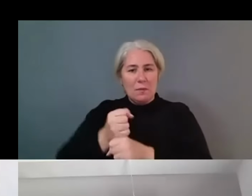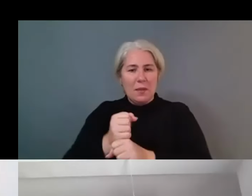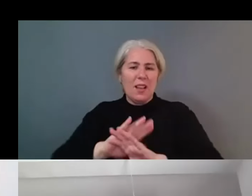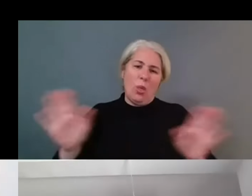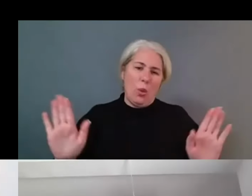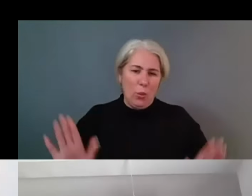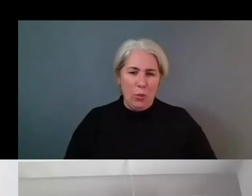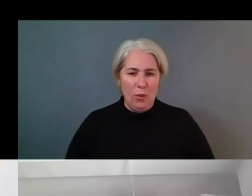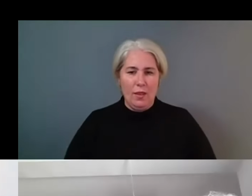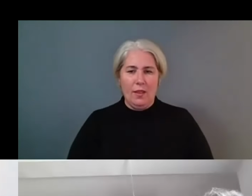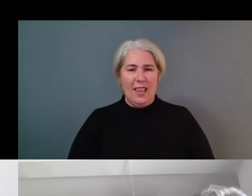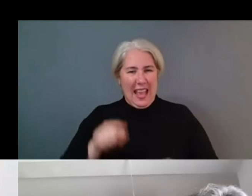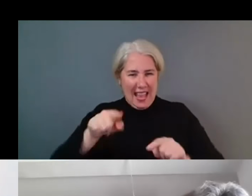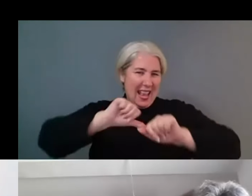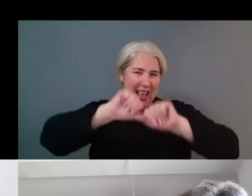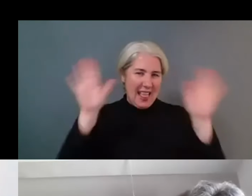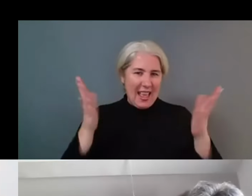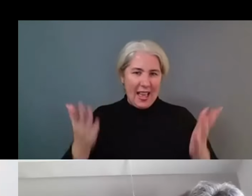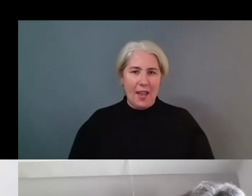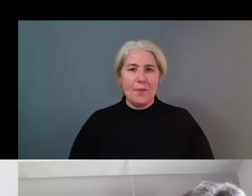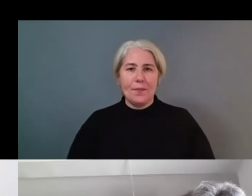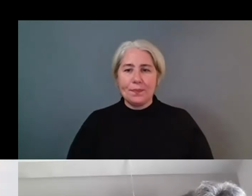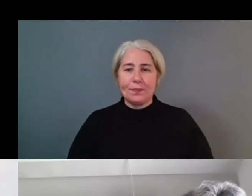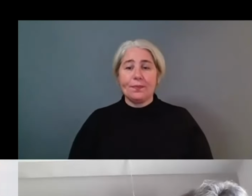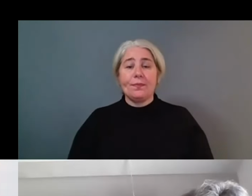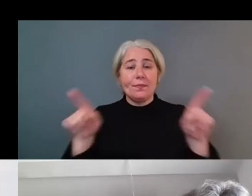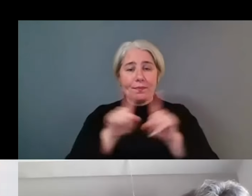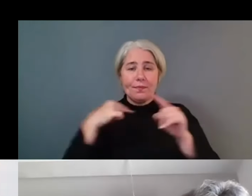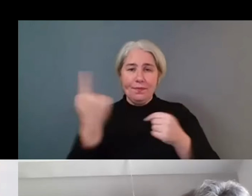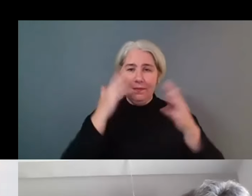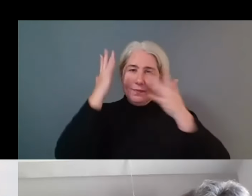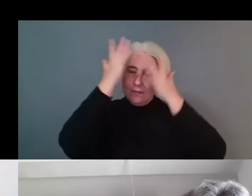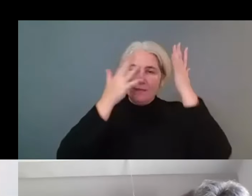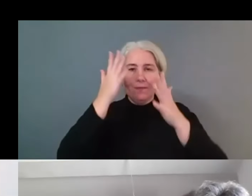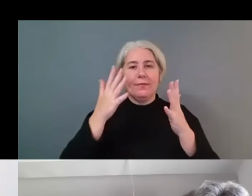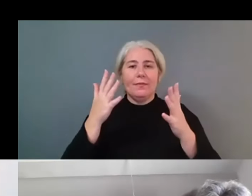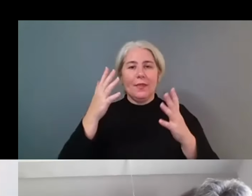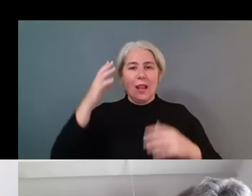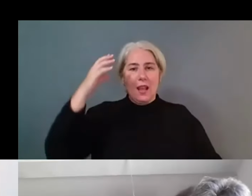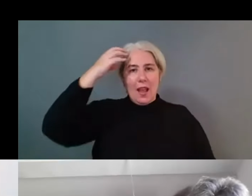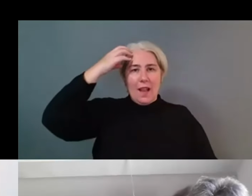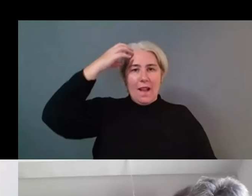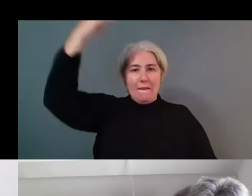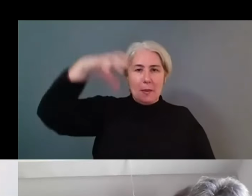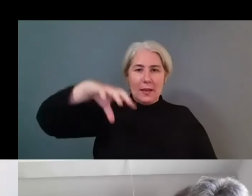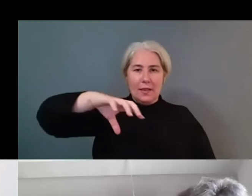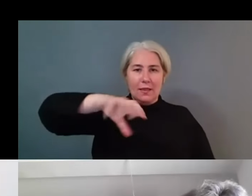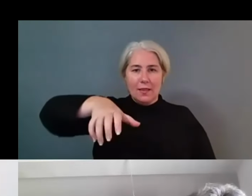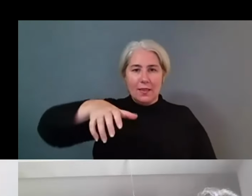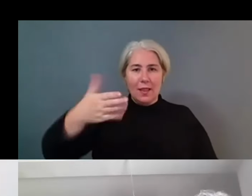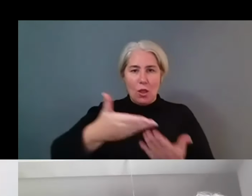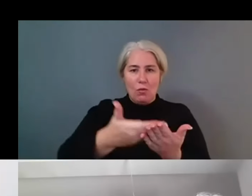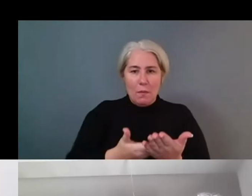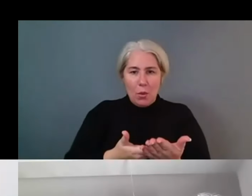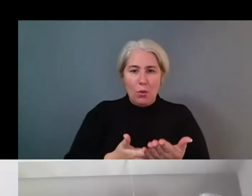there are when we have consideration of the state parties report and I would say inquiries.